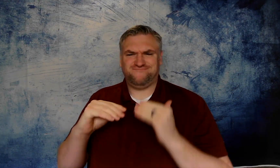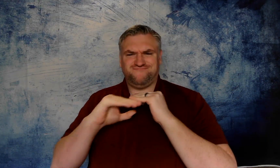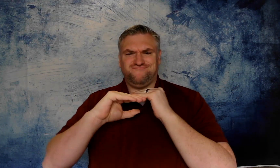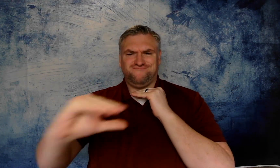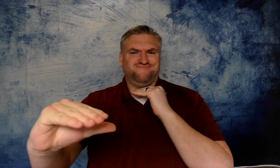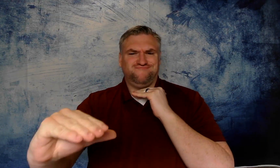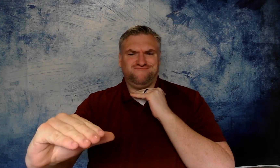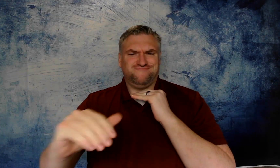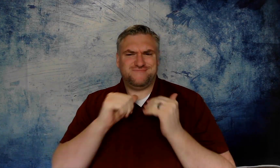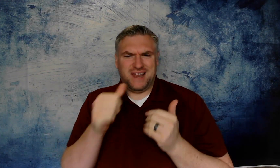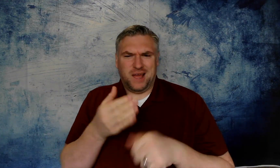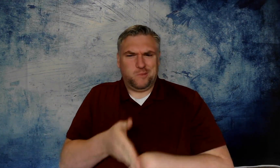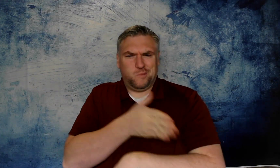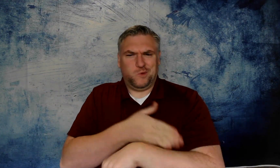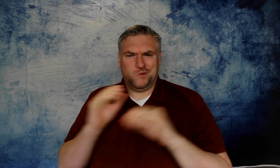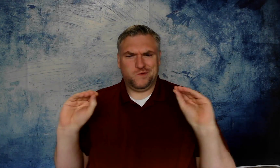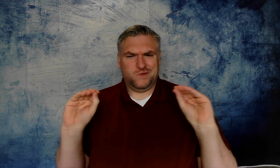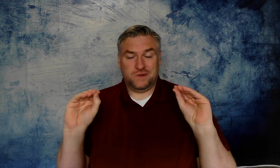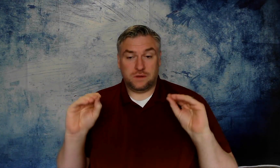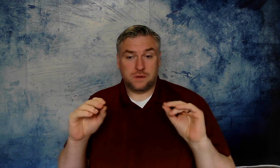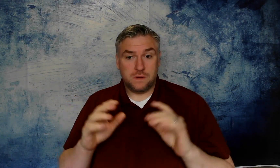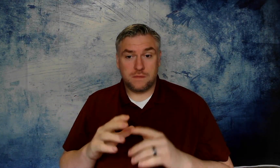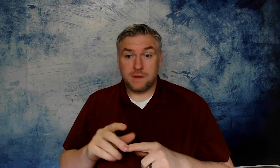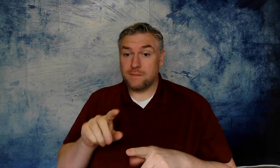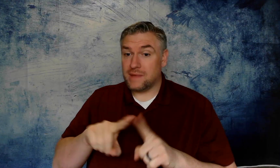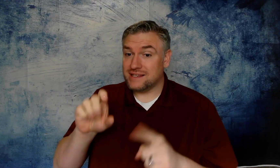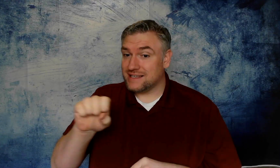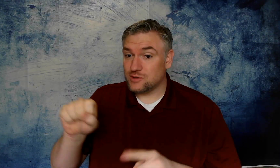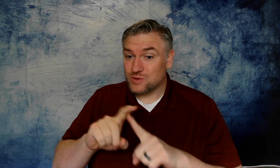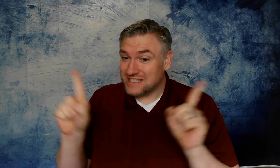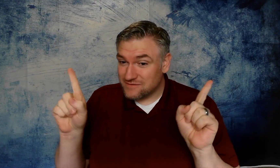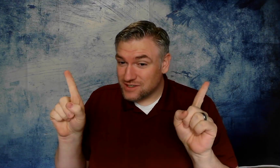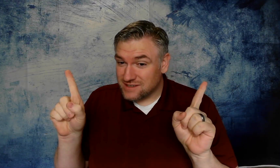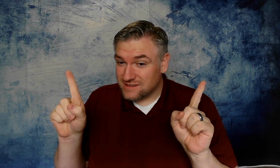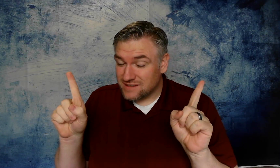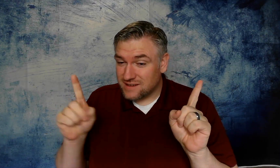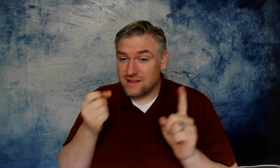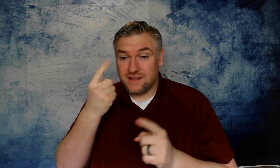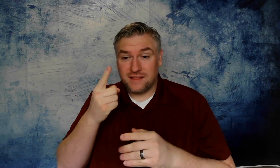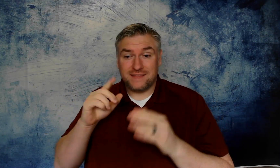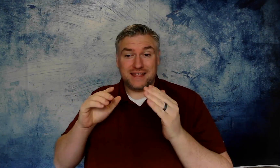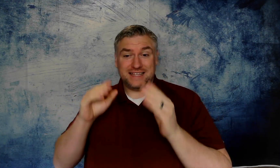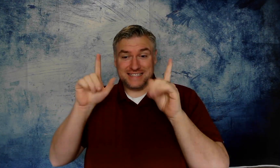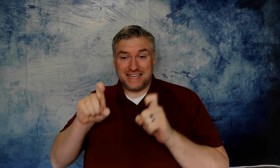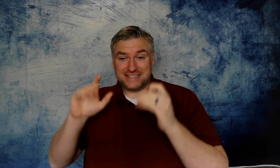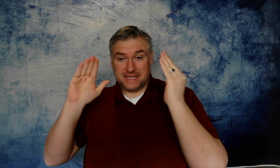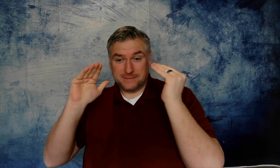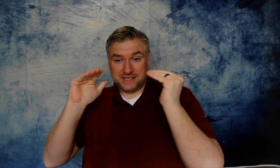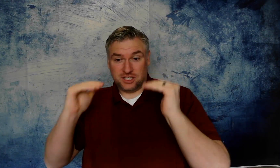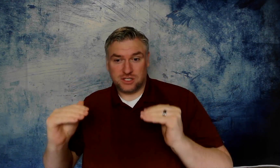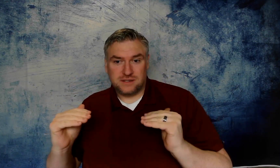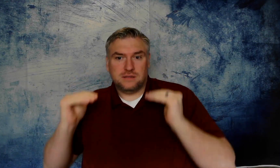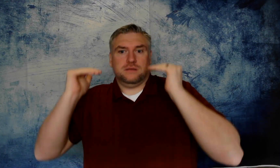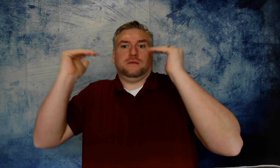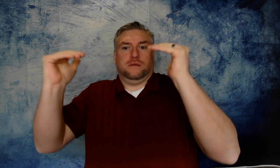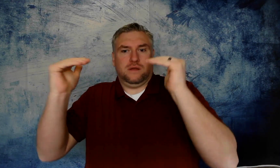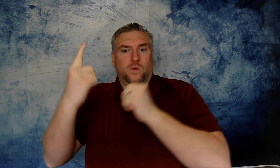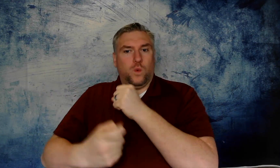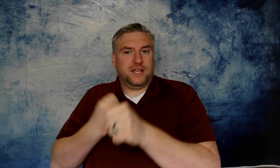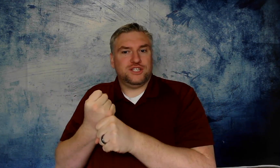score, we'd be like, they've plateaued, they haven't improved at all. But standard scores are different. The test expectations have